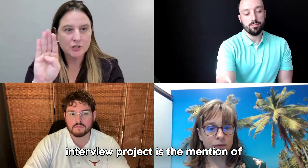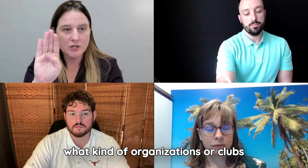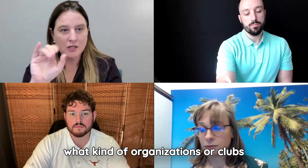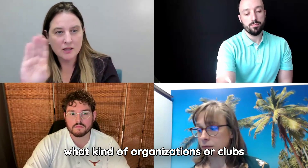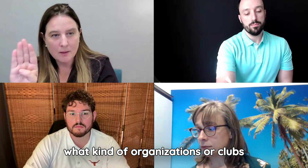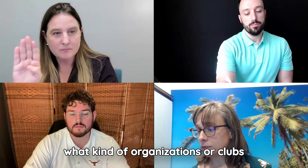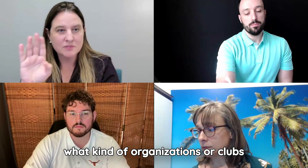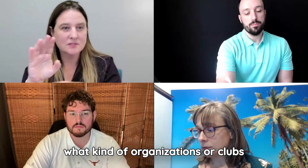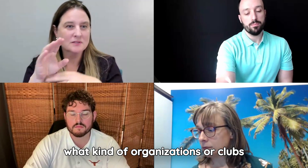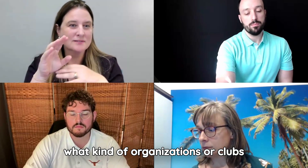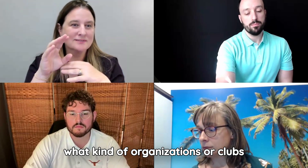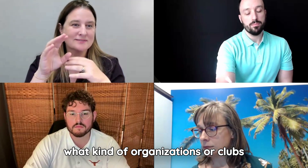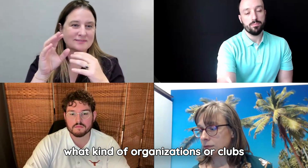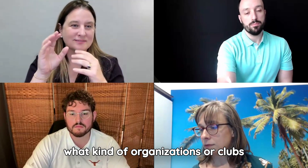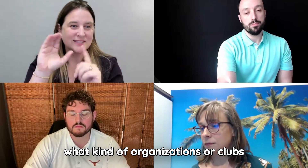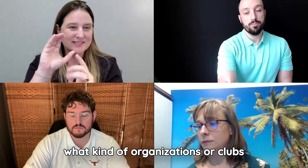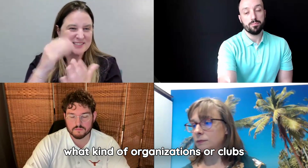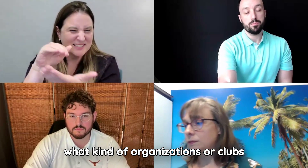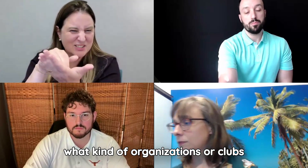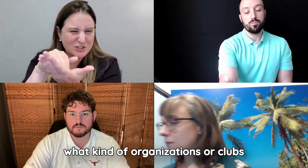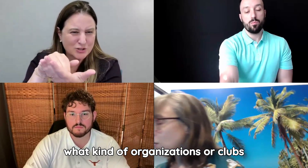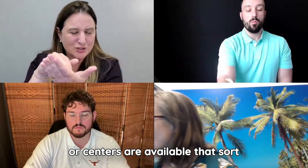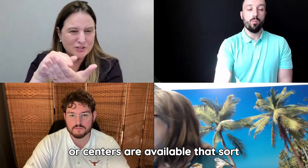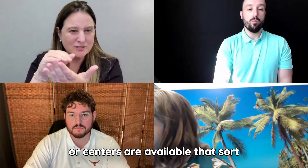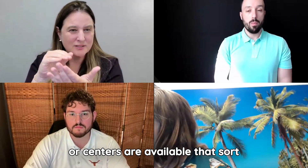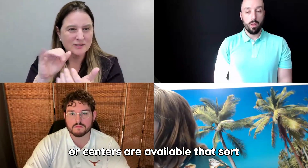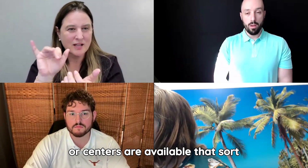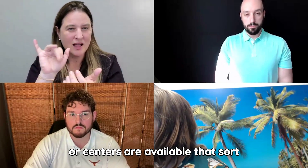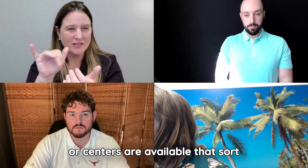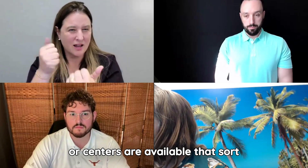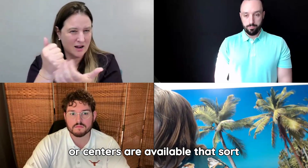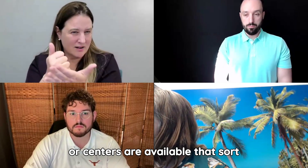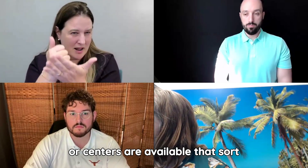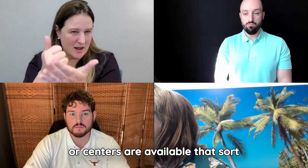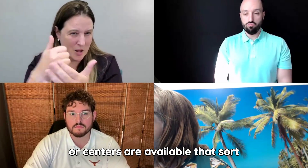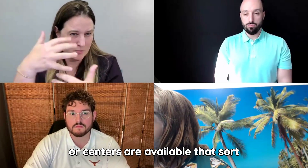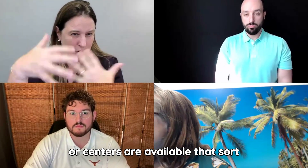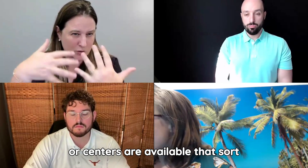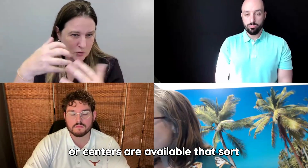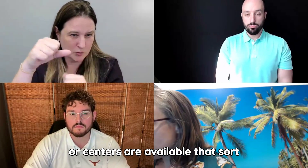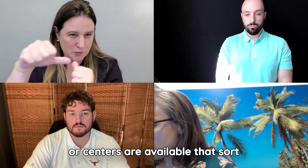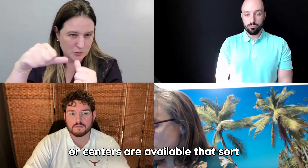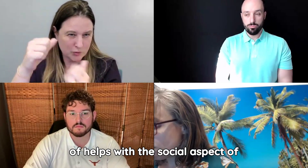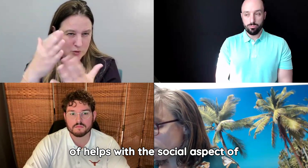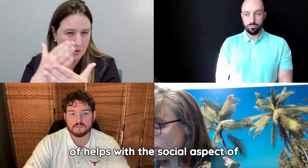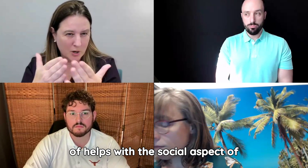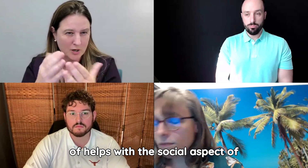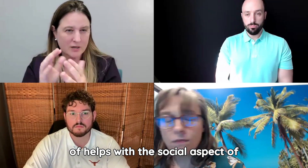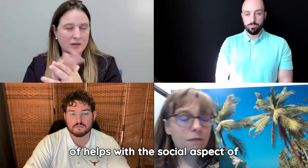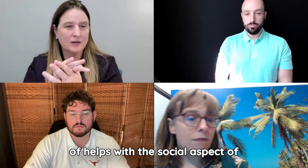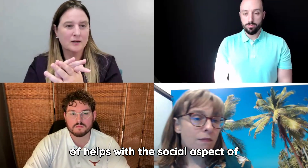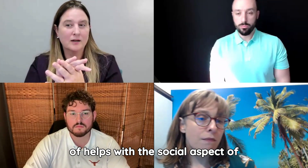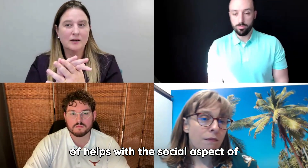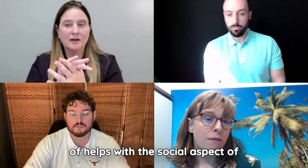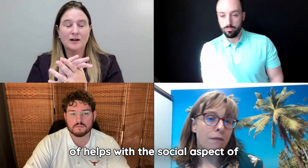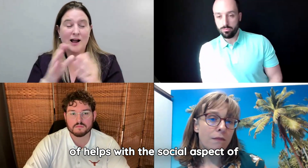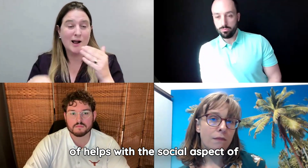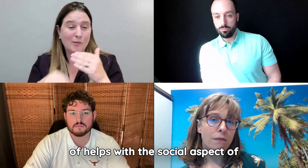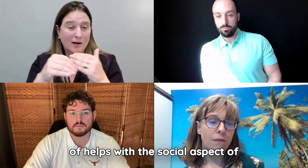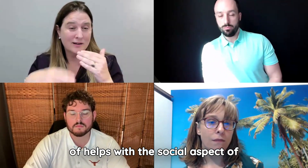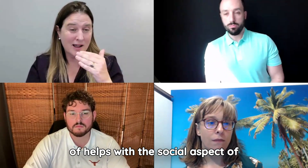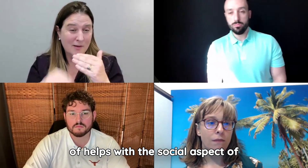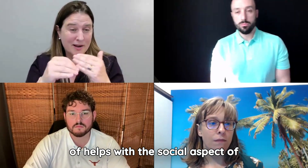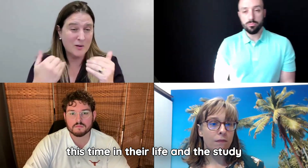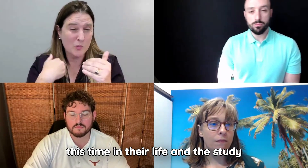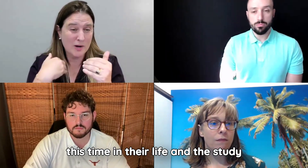what kind of organizations or clubs or centers are available that sort of helps with the